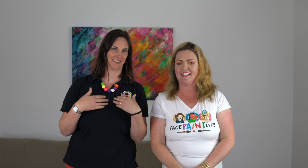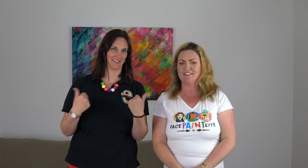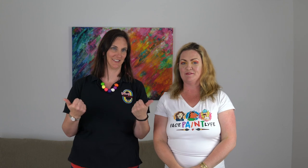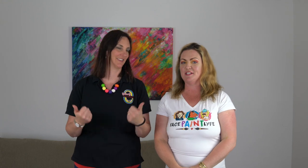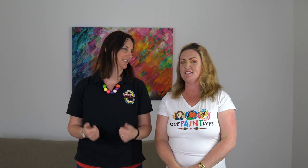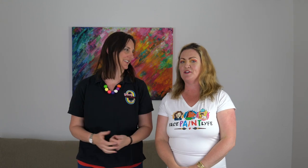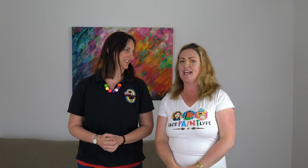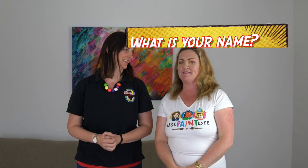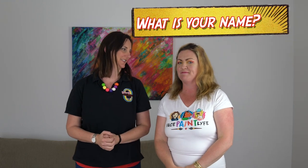What is your name?